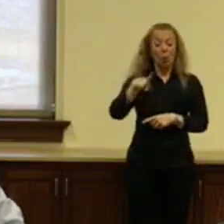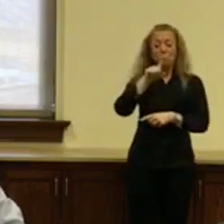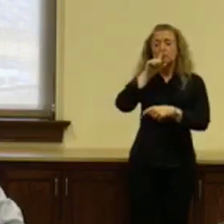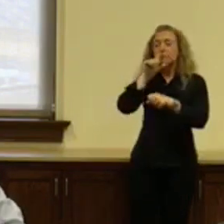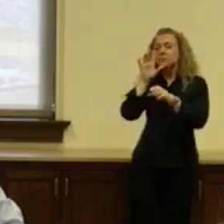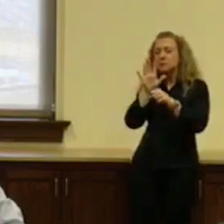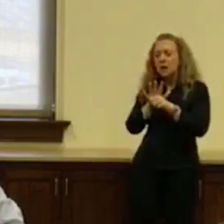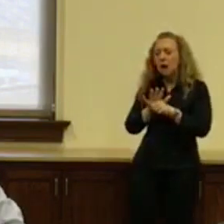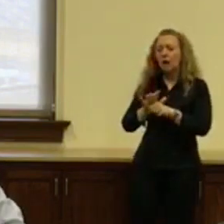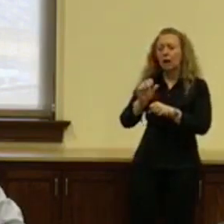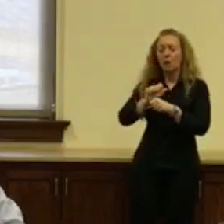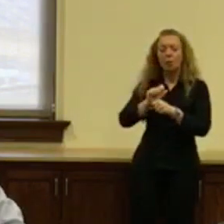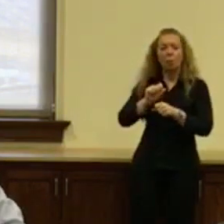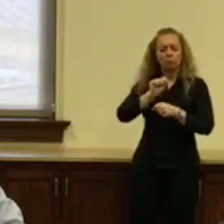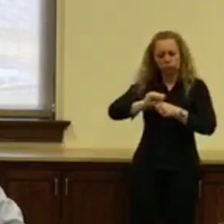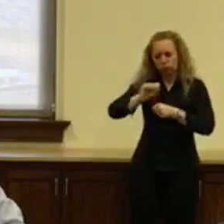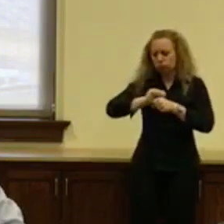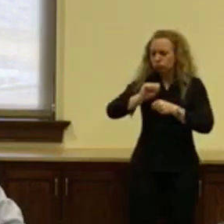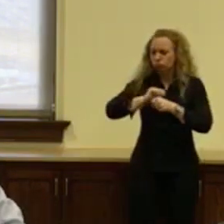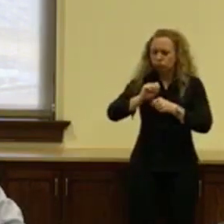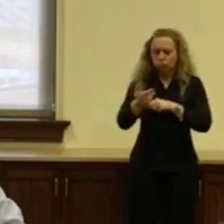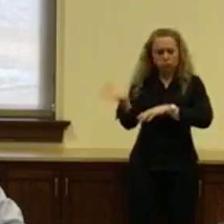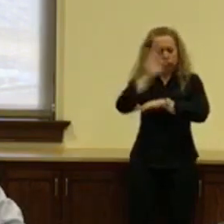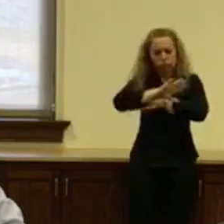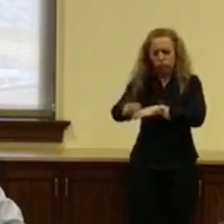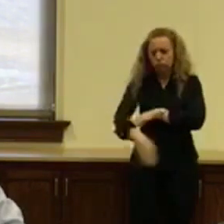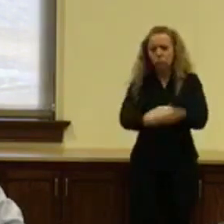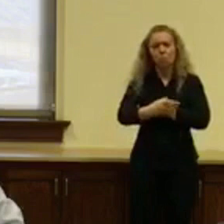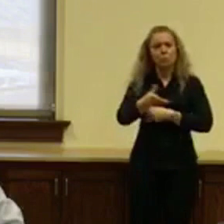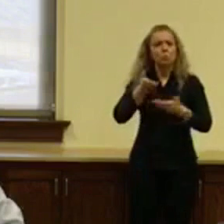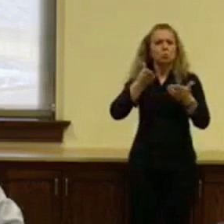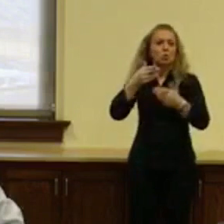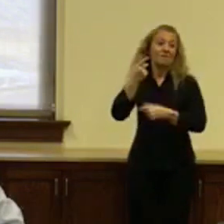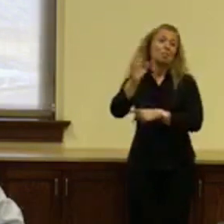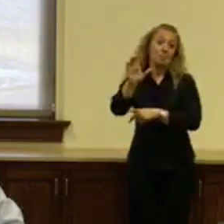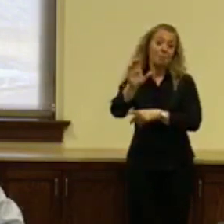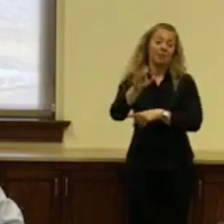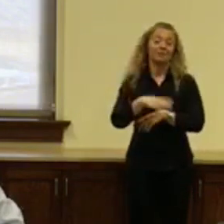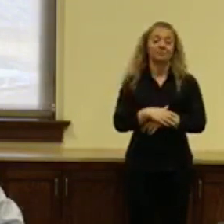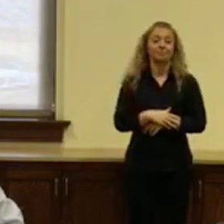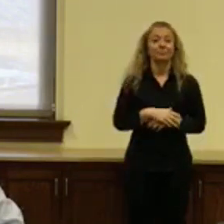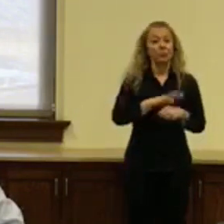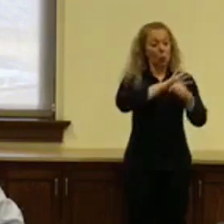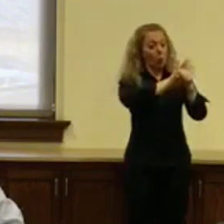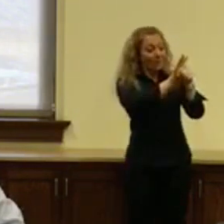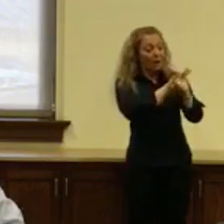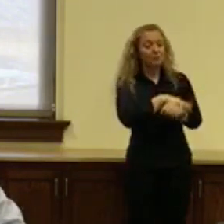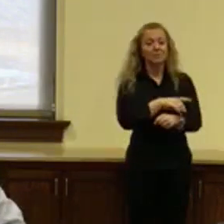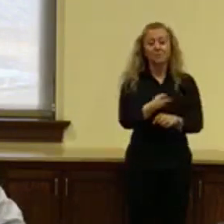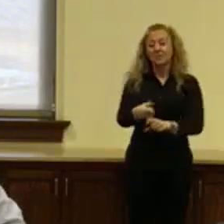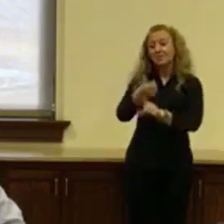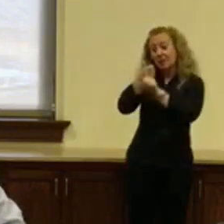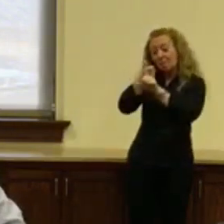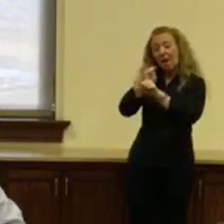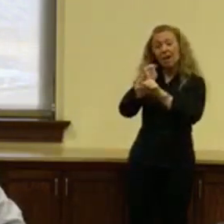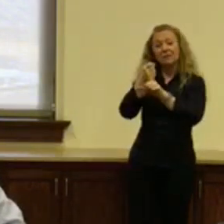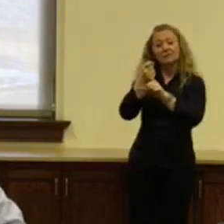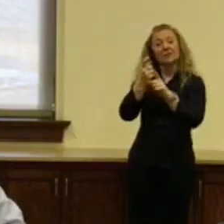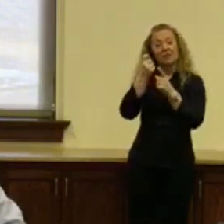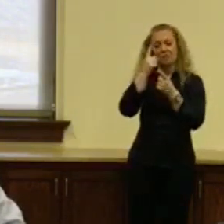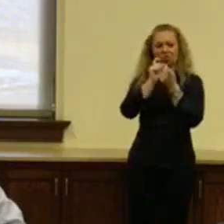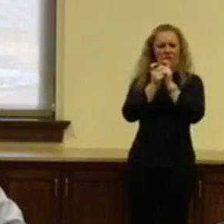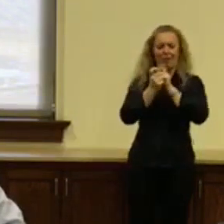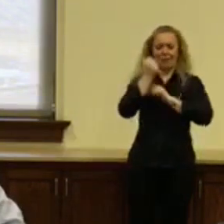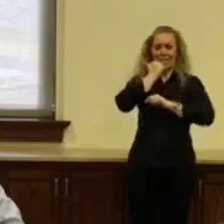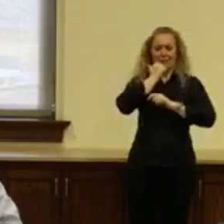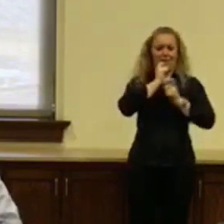working tirelessly and committed to serving the public in all that they do. COVID-19 and its impact is constantly evolving,